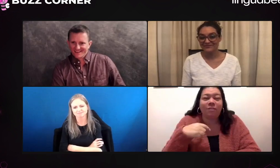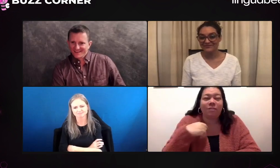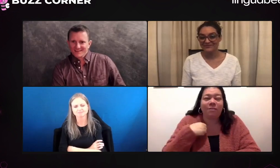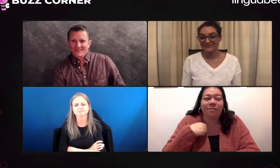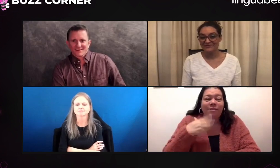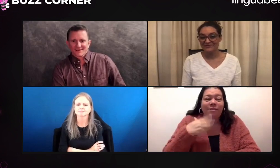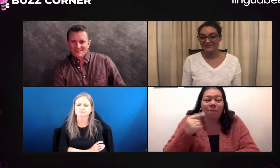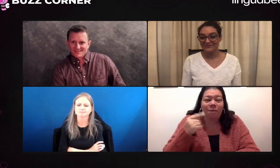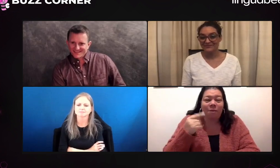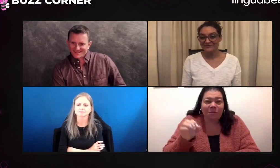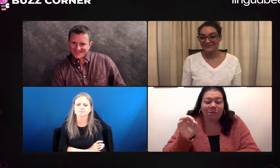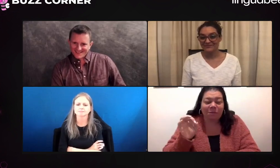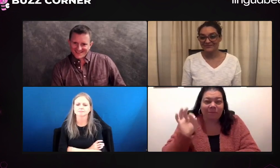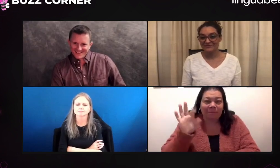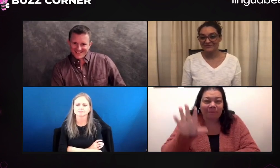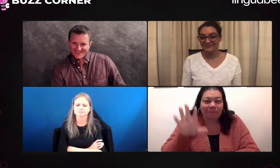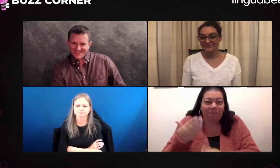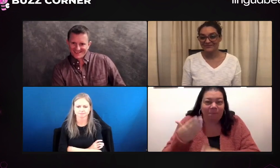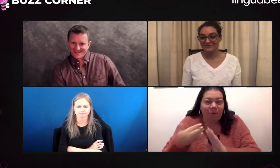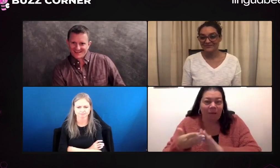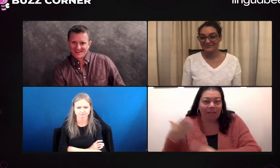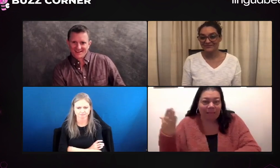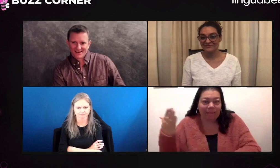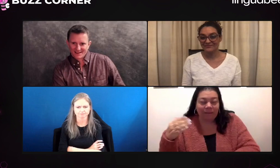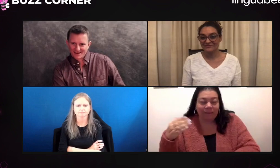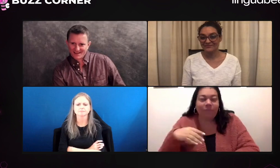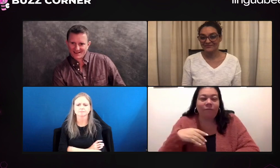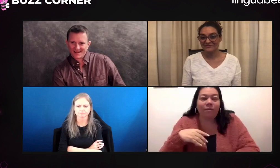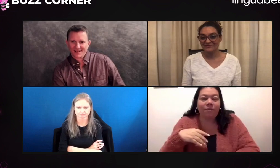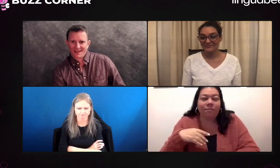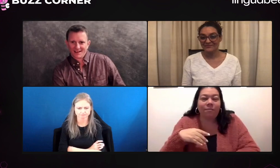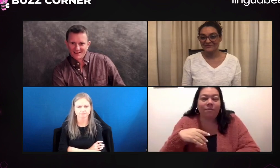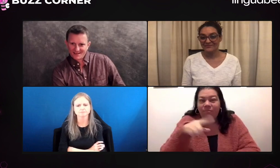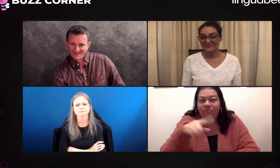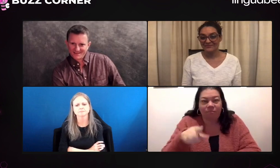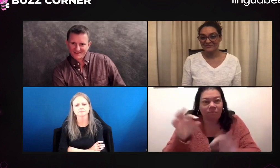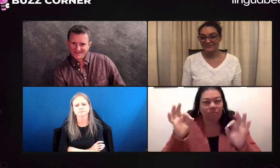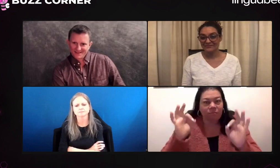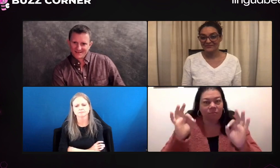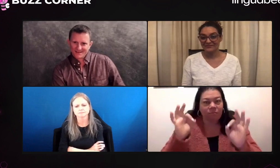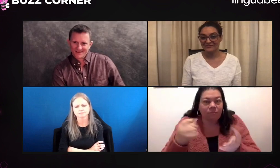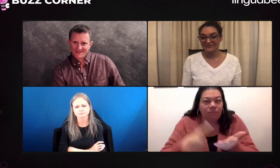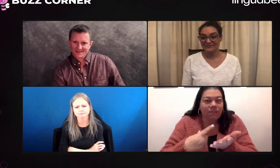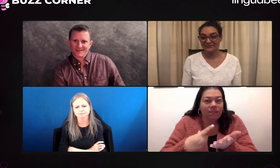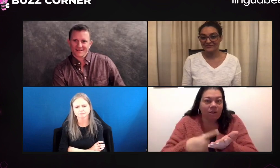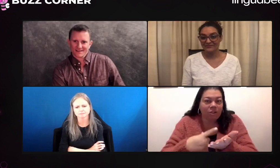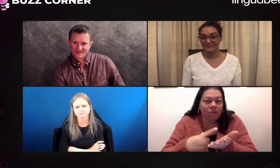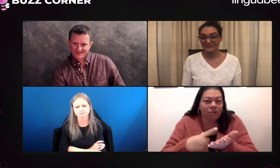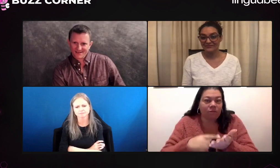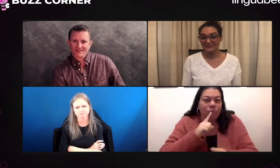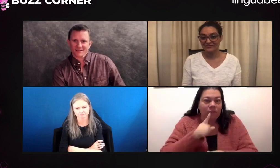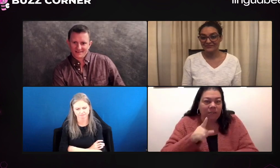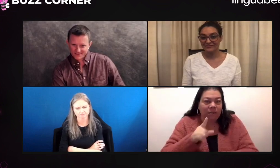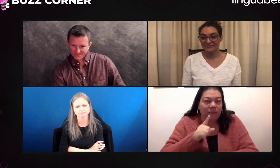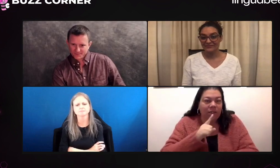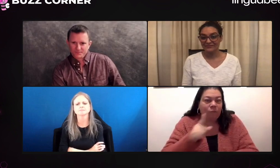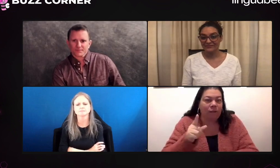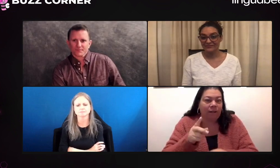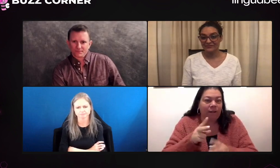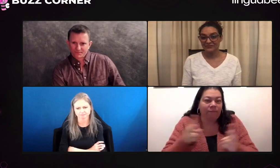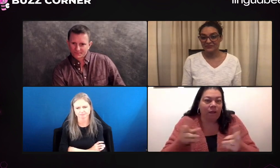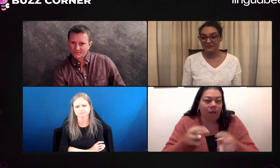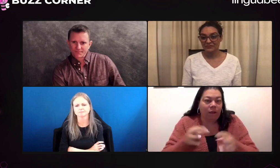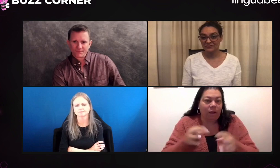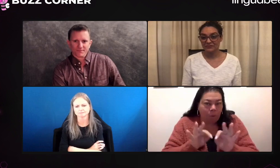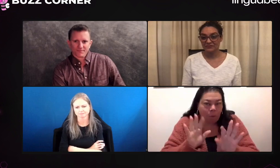This is Mia. Nice to meet you all. I have enjoyed watching. I just had a quick comment before I left. I've